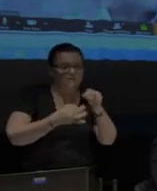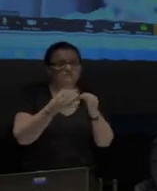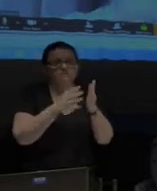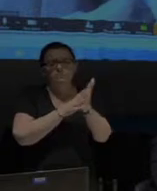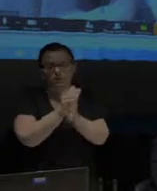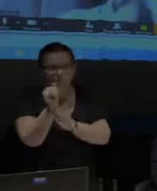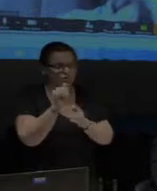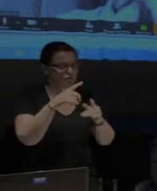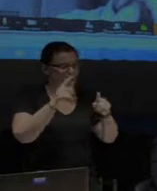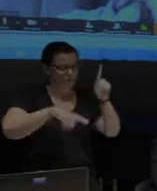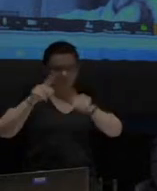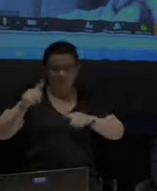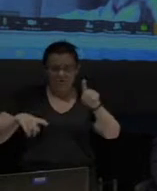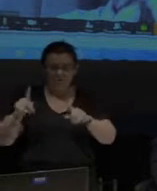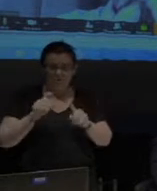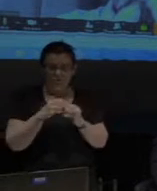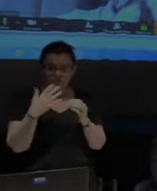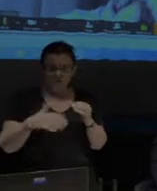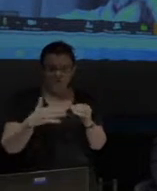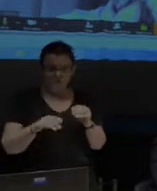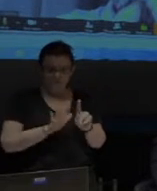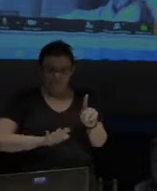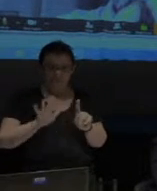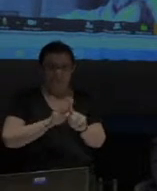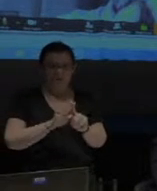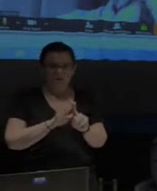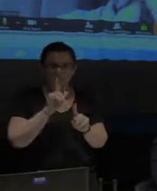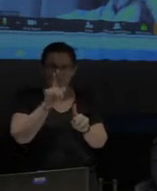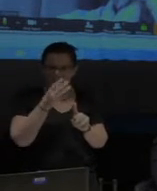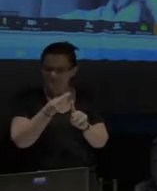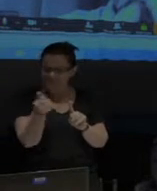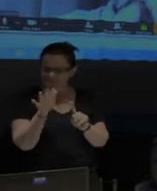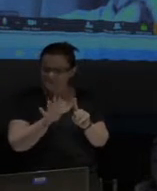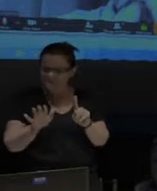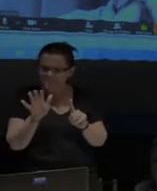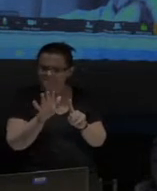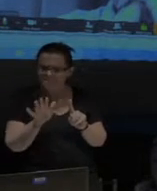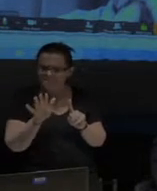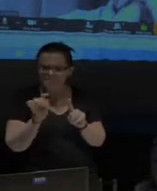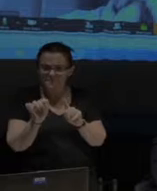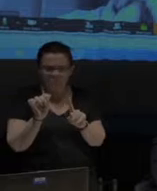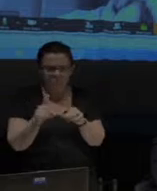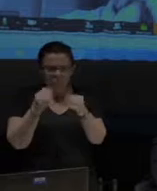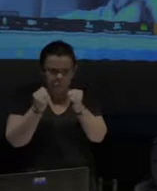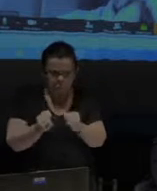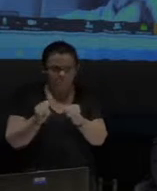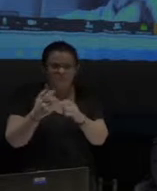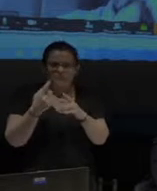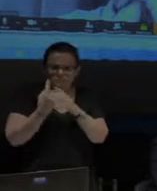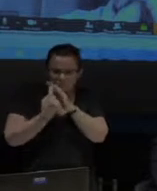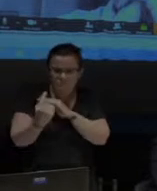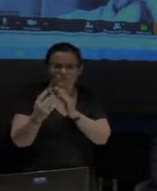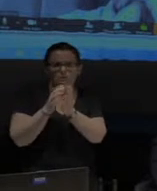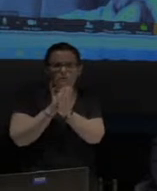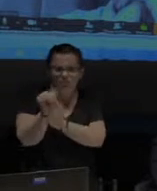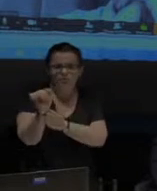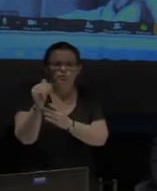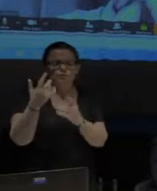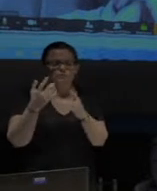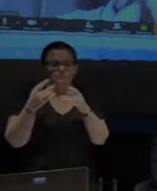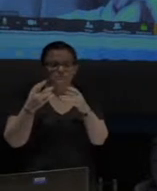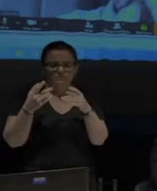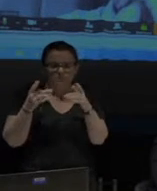culture. And yet there are areas of Brighton that are incredibly monocultural and